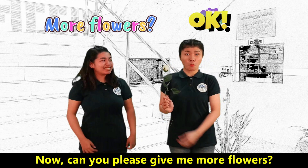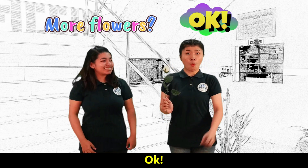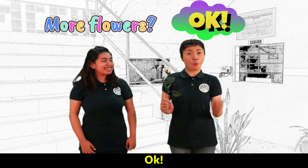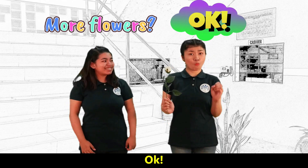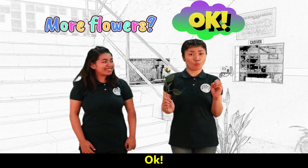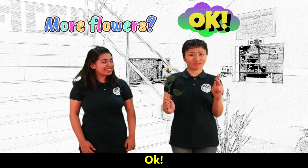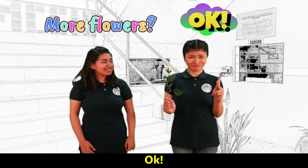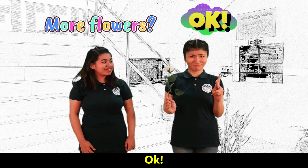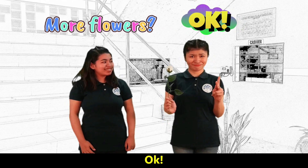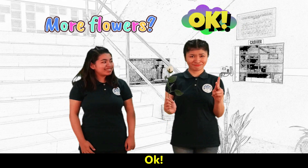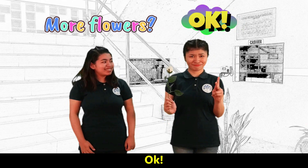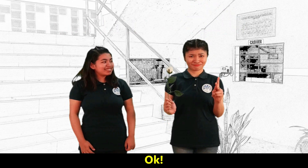Okay.